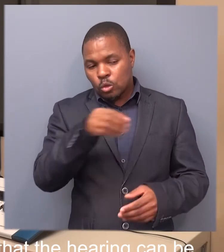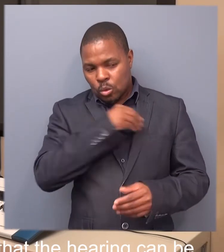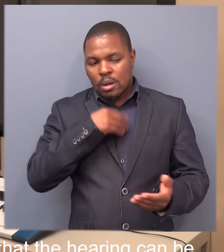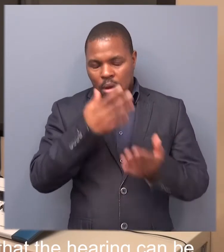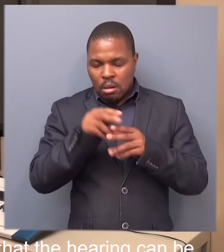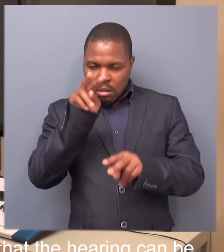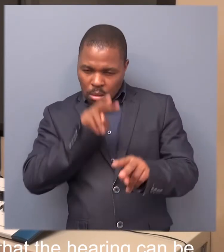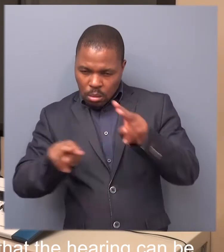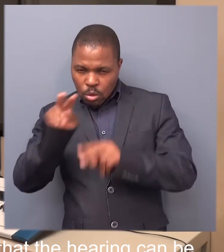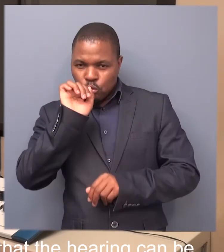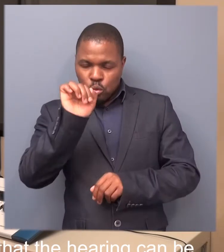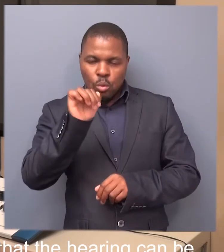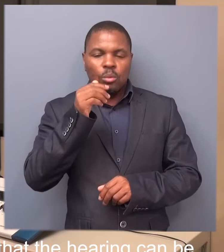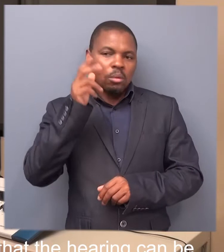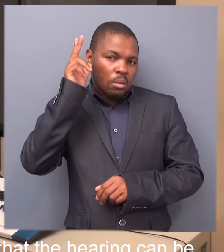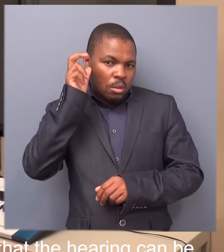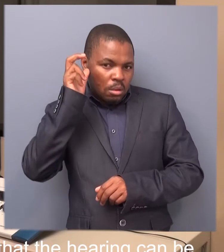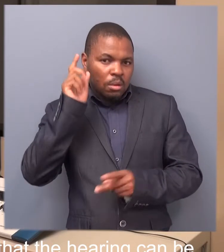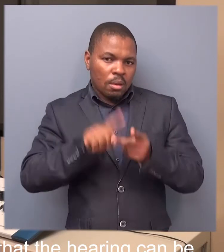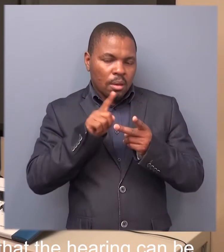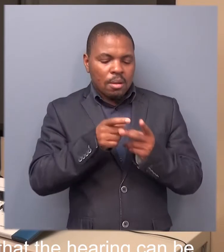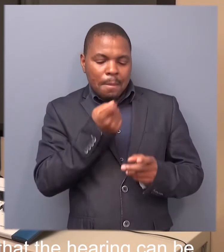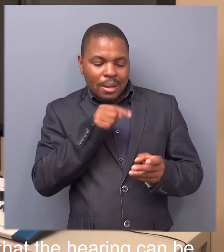the hearing can be monitored and the medication can